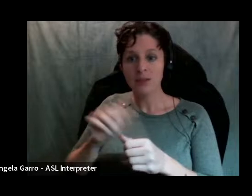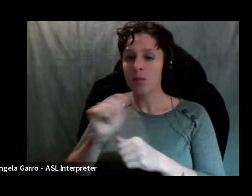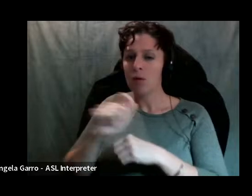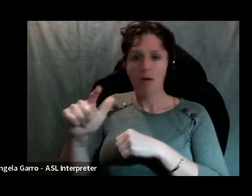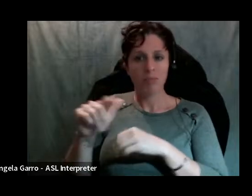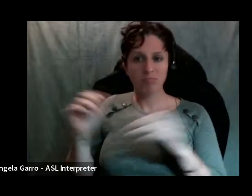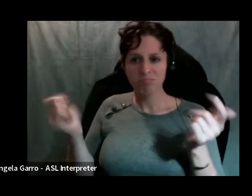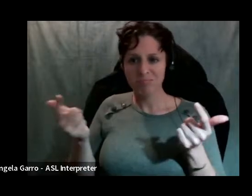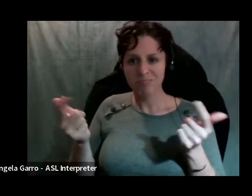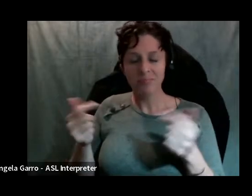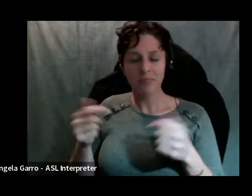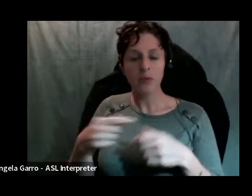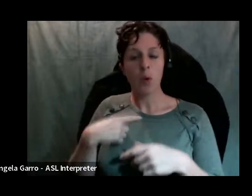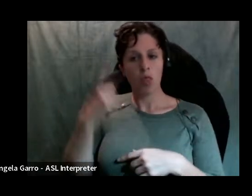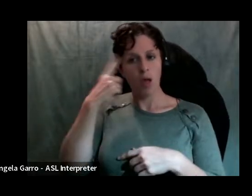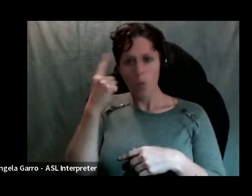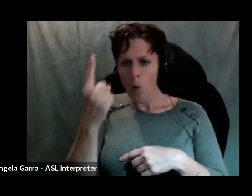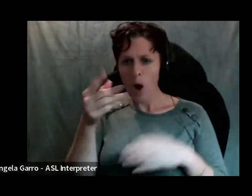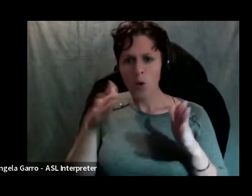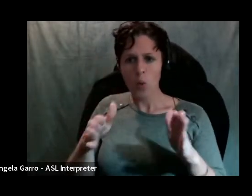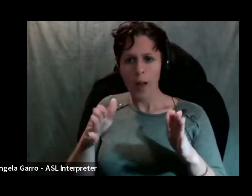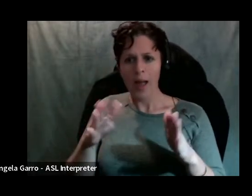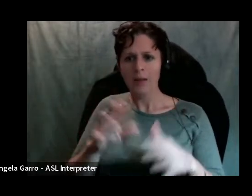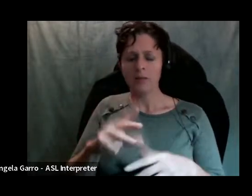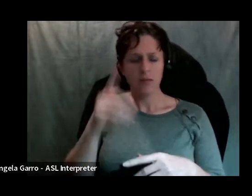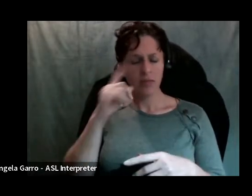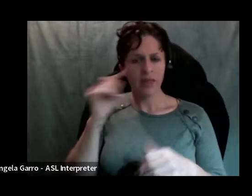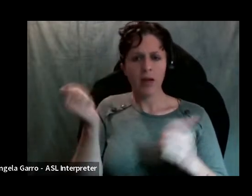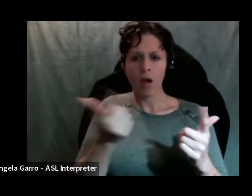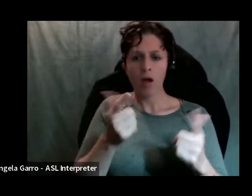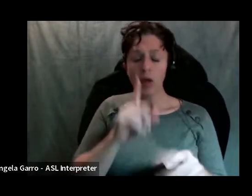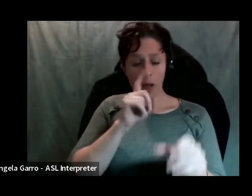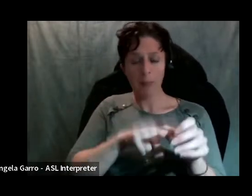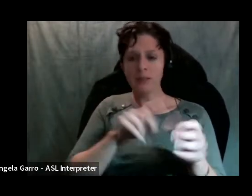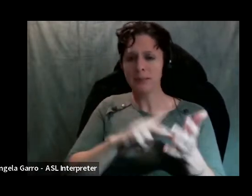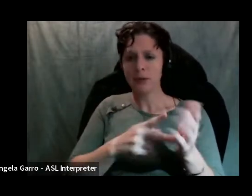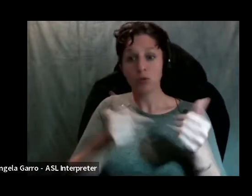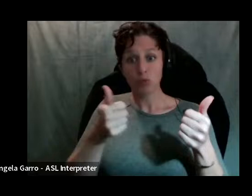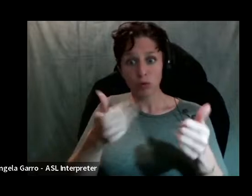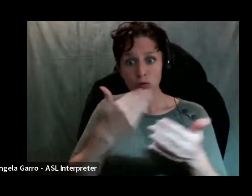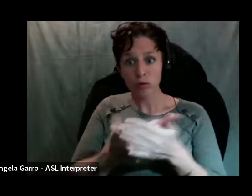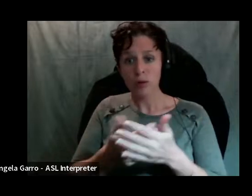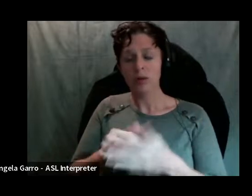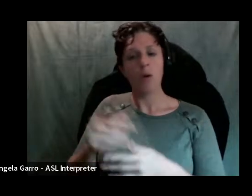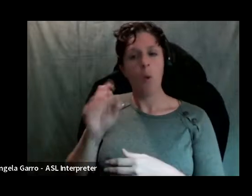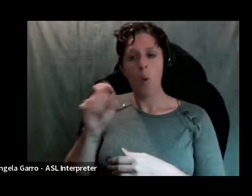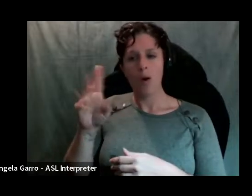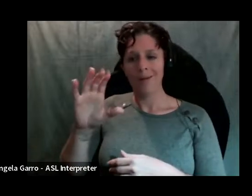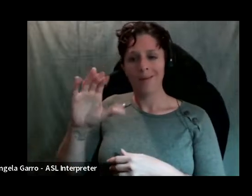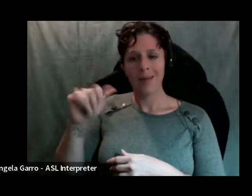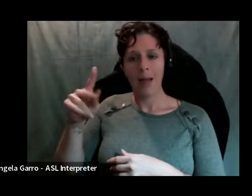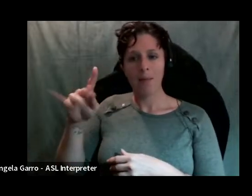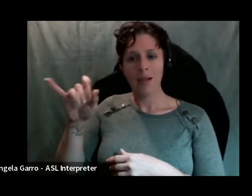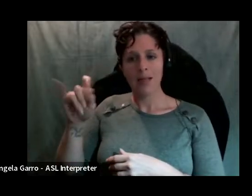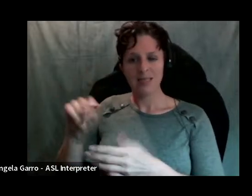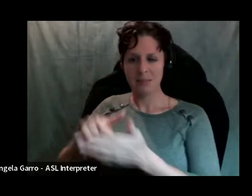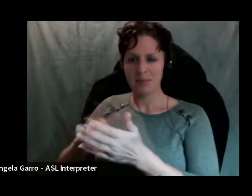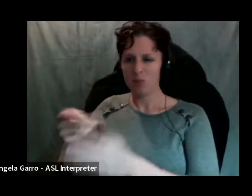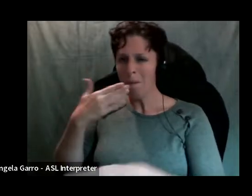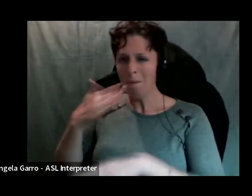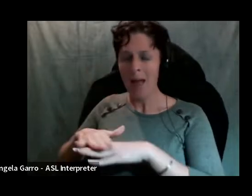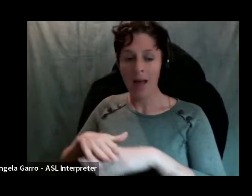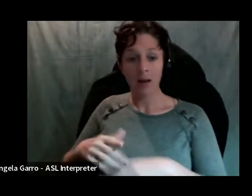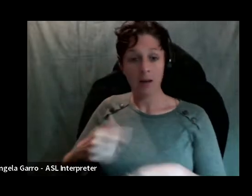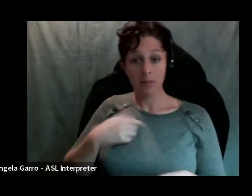way to think about the world. You're either a communist and therefore good, or a capitalist and therefore bad. When I was 9,